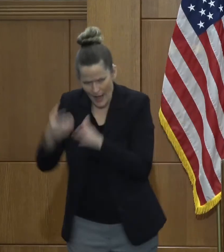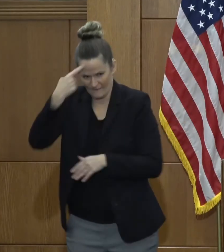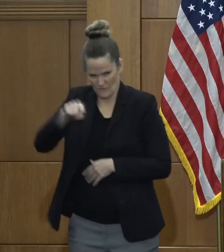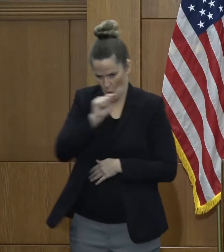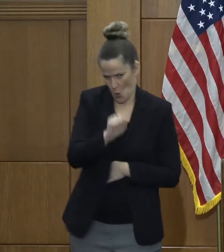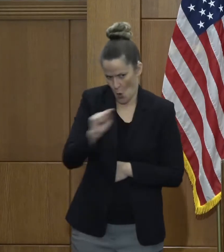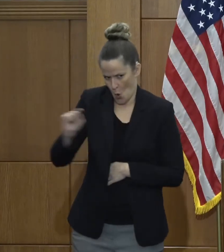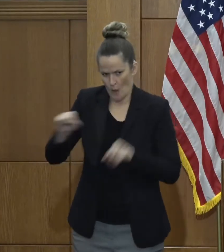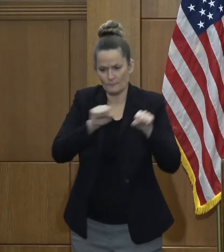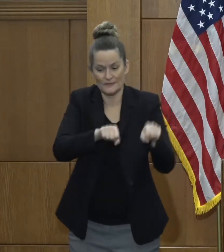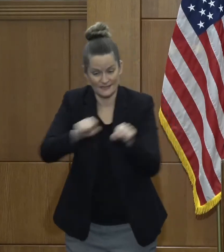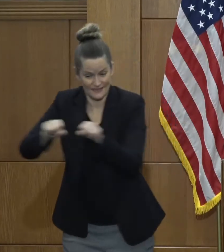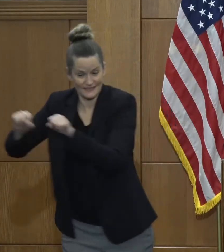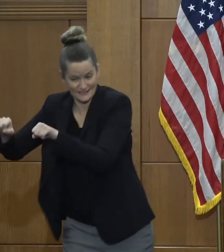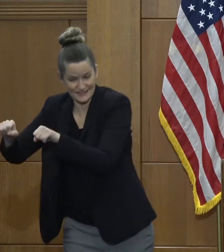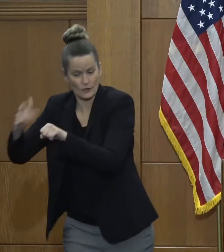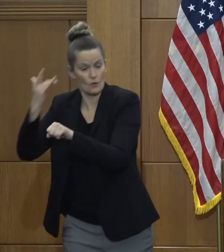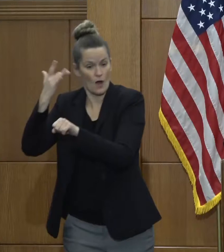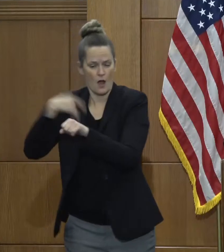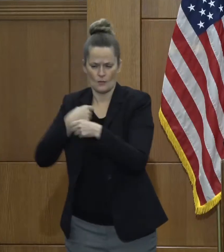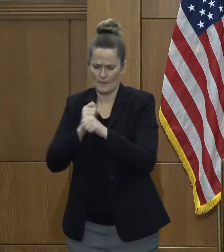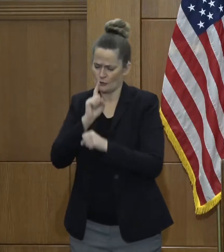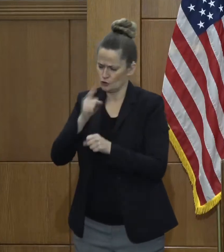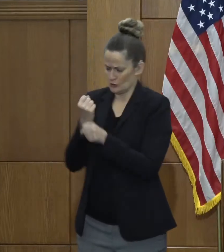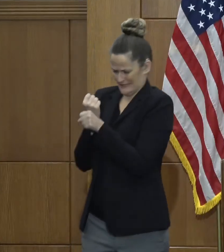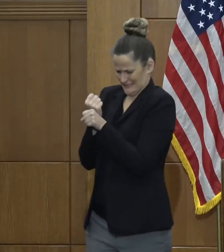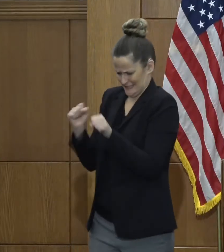safe and secure election in Virginia today.